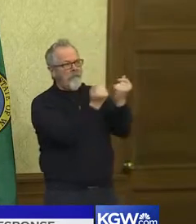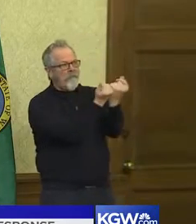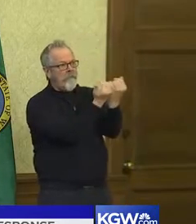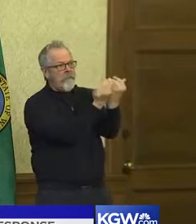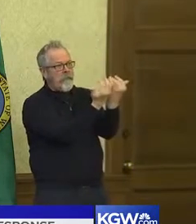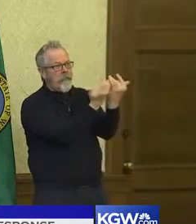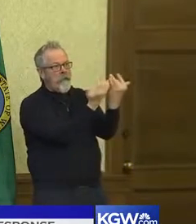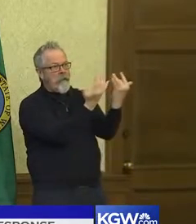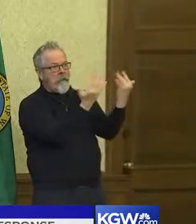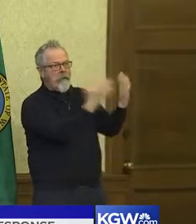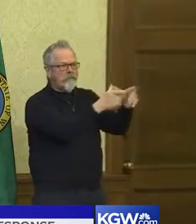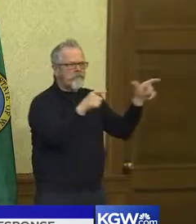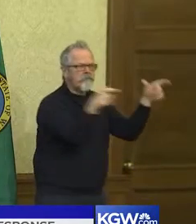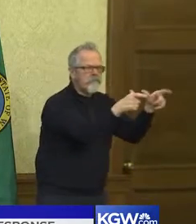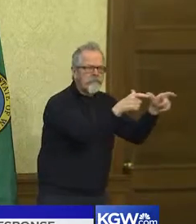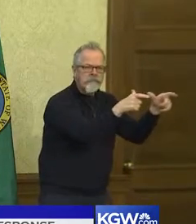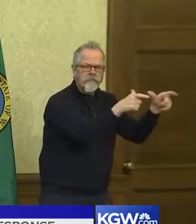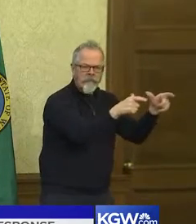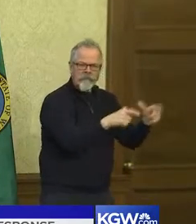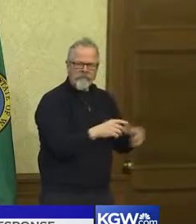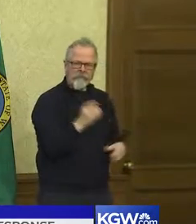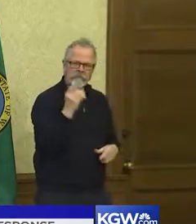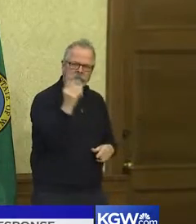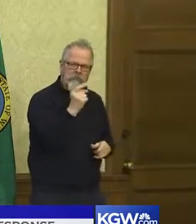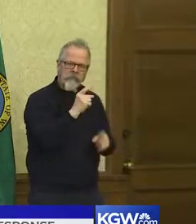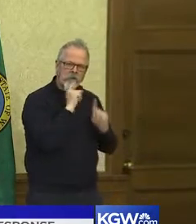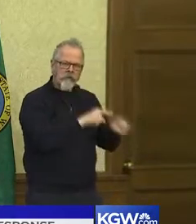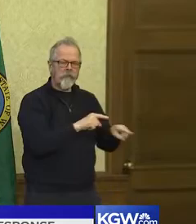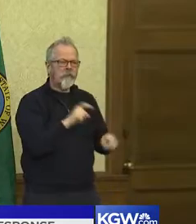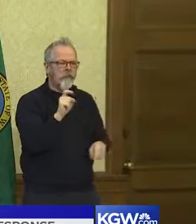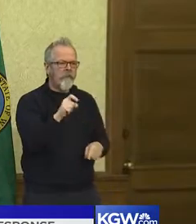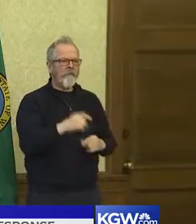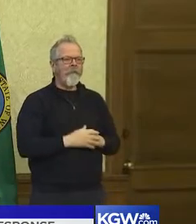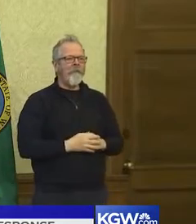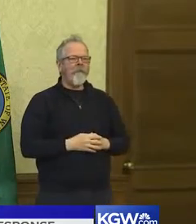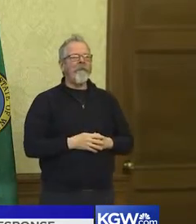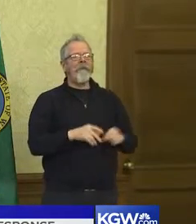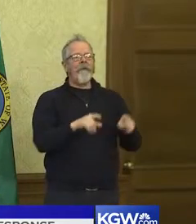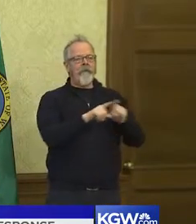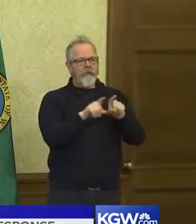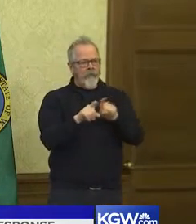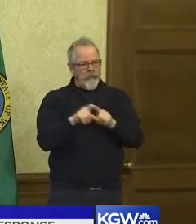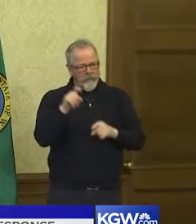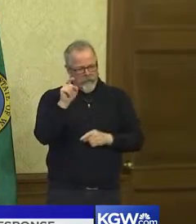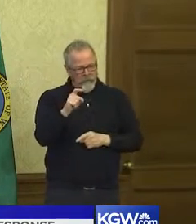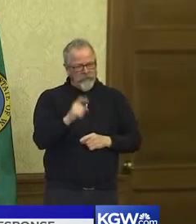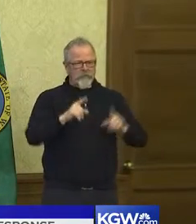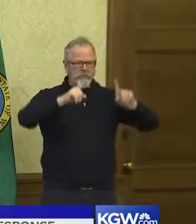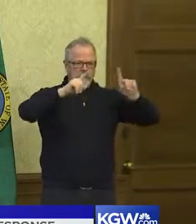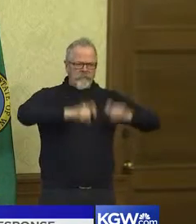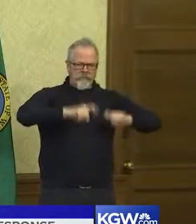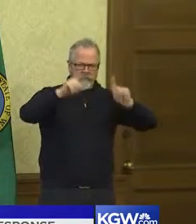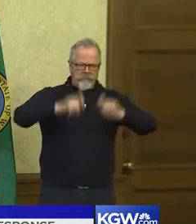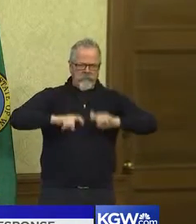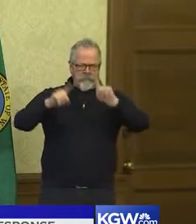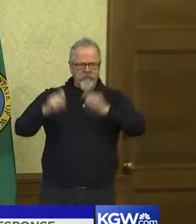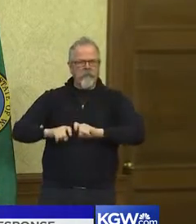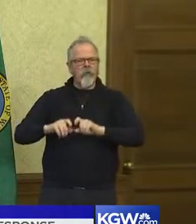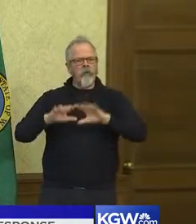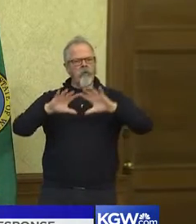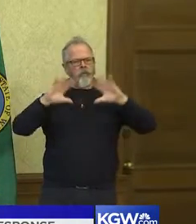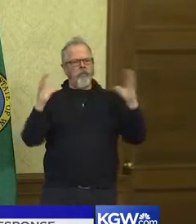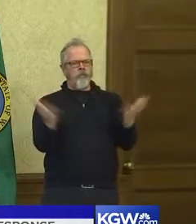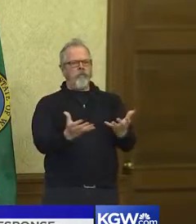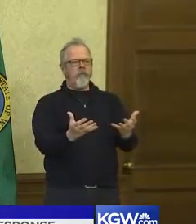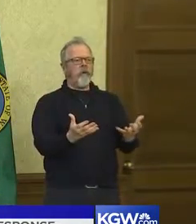of days. So there's a lot of work that has to be done to get to that next step that we contemplate. Next we go